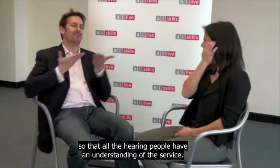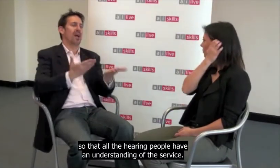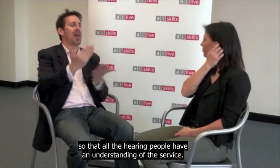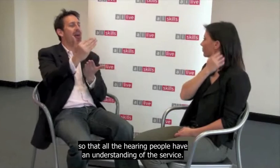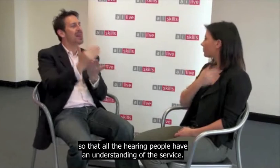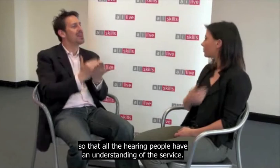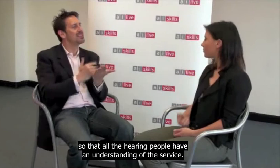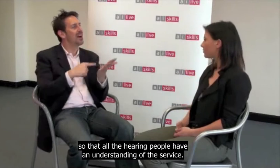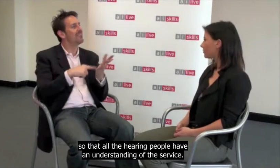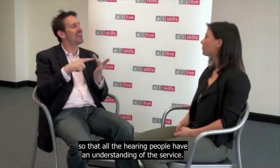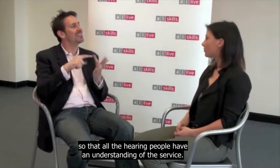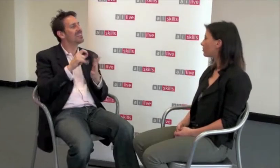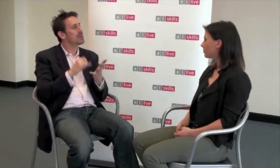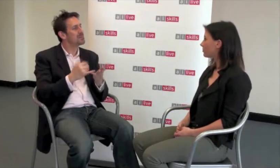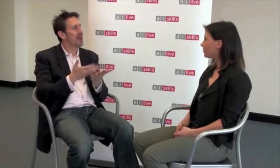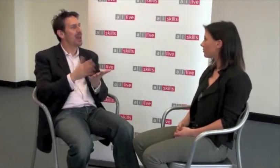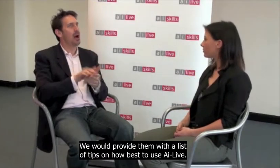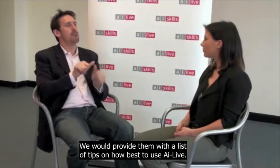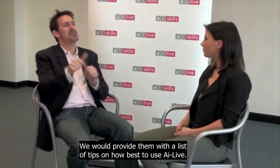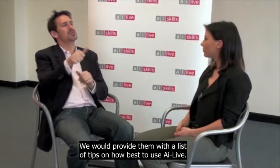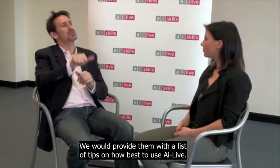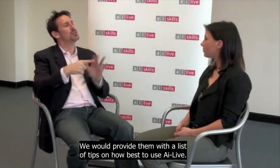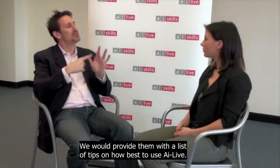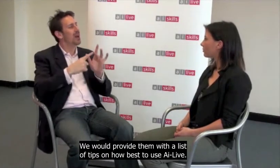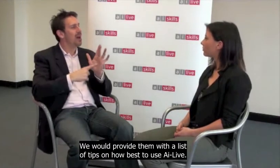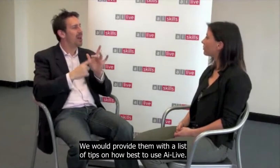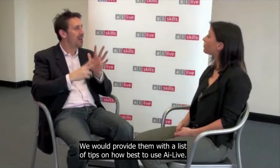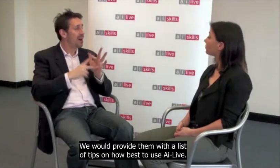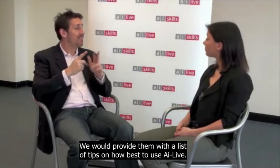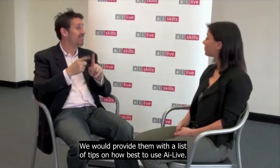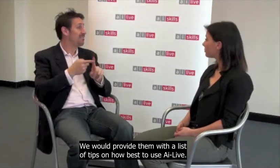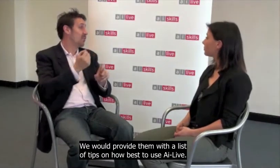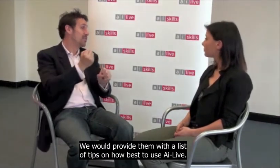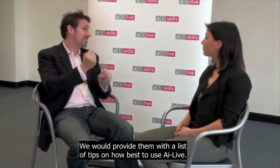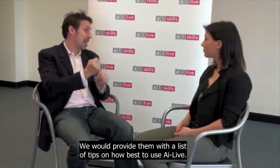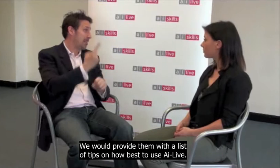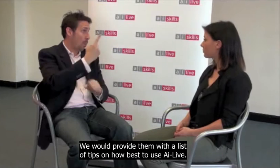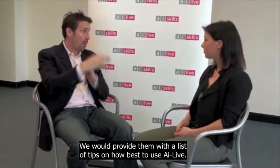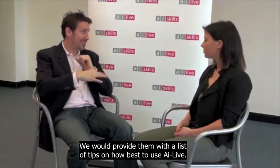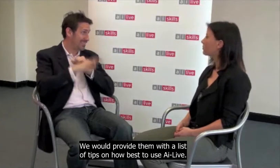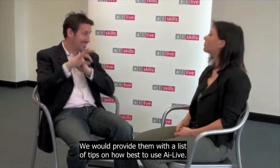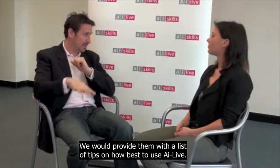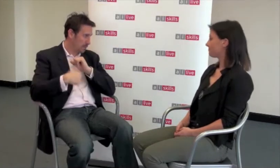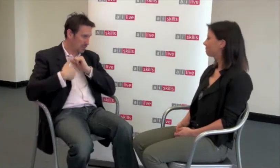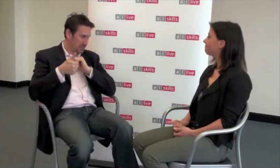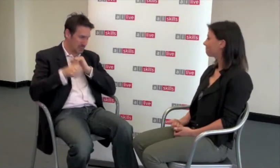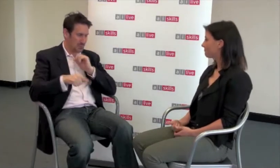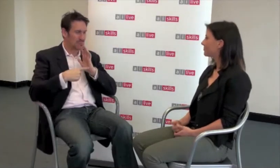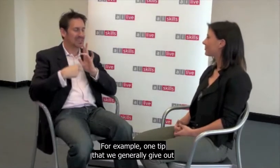understanding of the service. We would provide them with a list of tips on how best to use AI Live. For example,